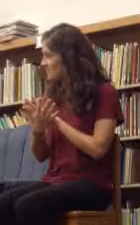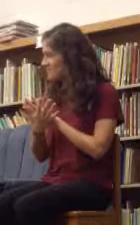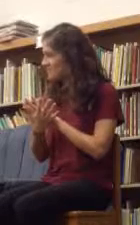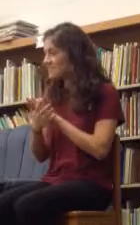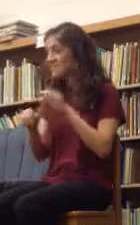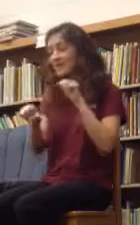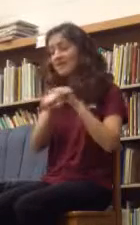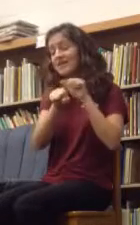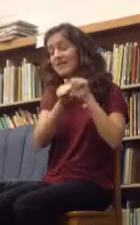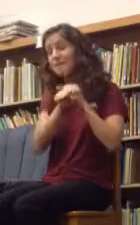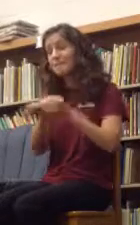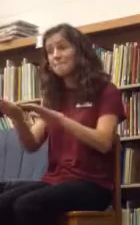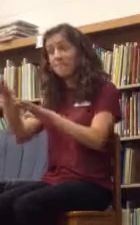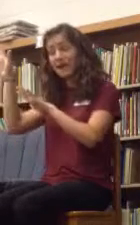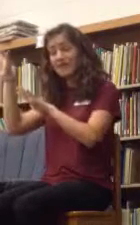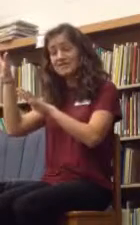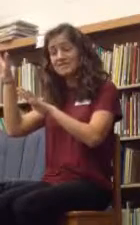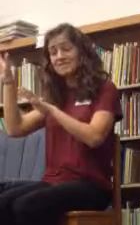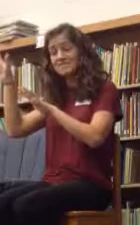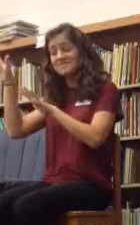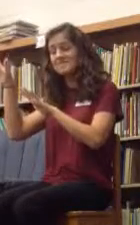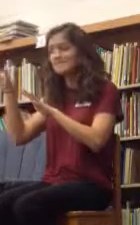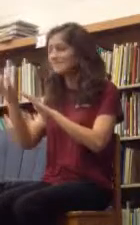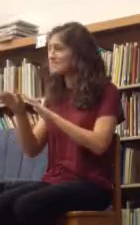a mountain. Yeah, I knew that.